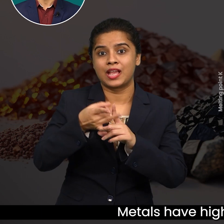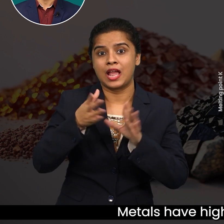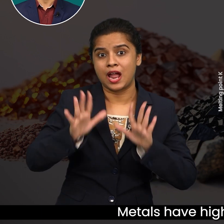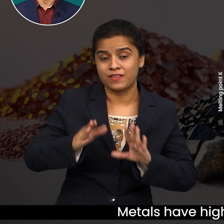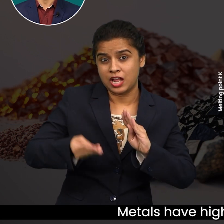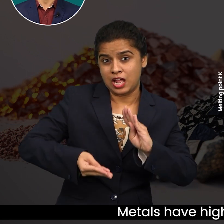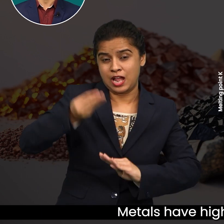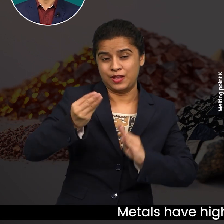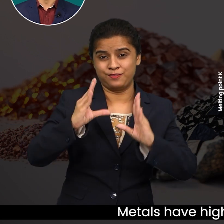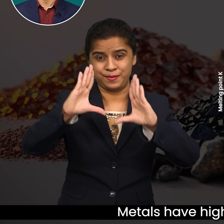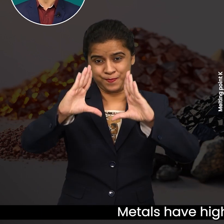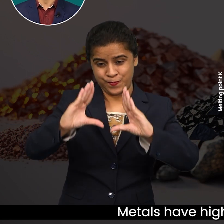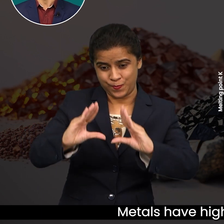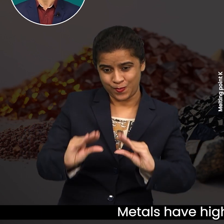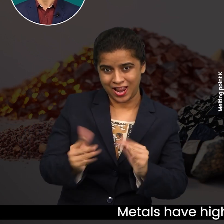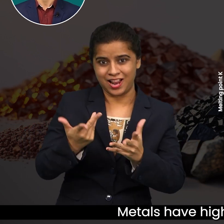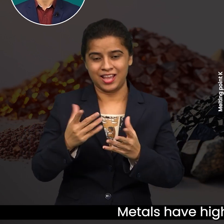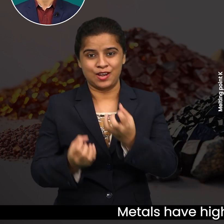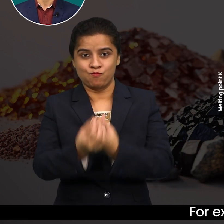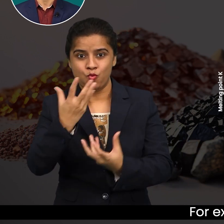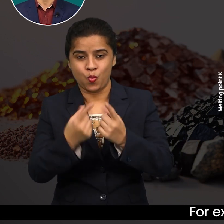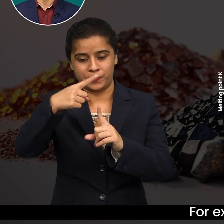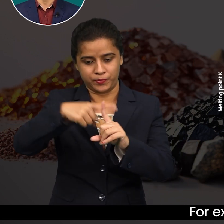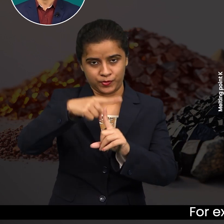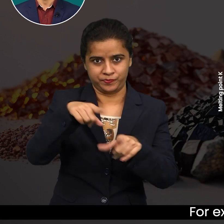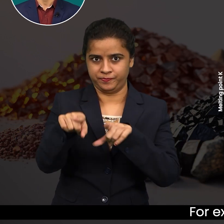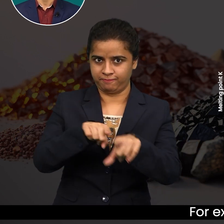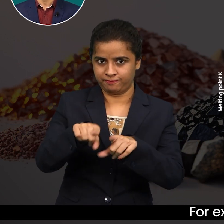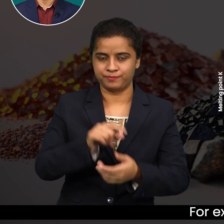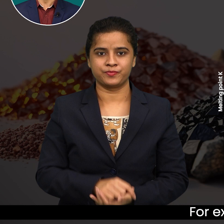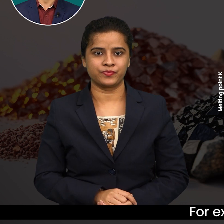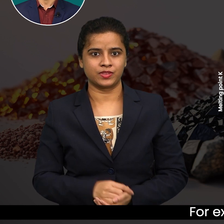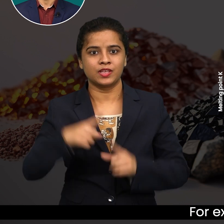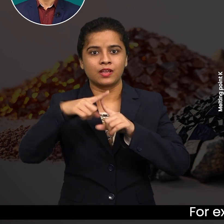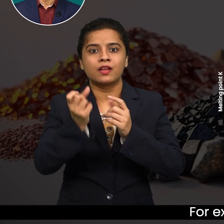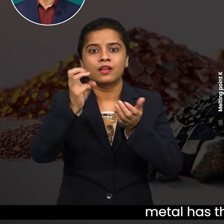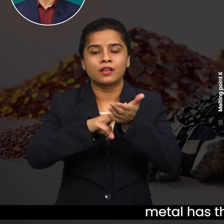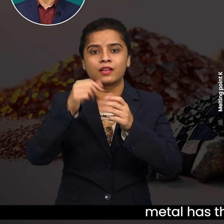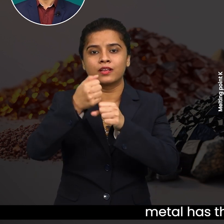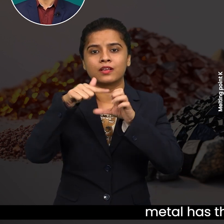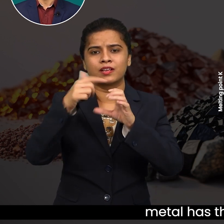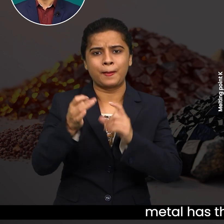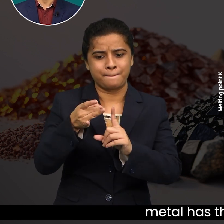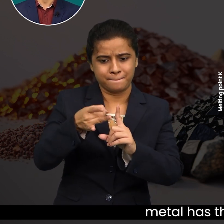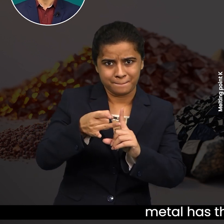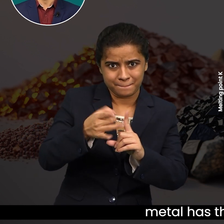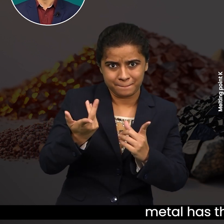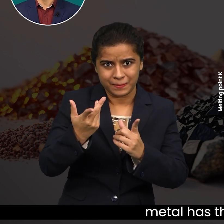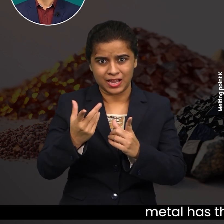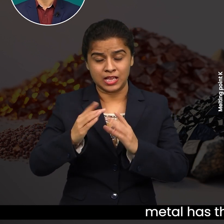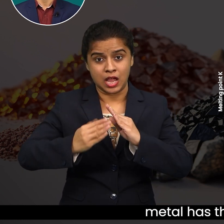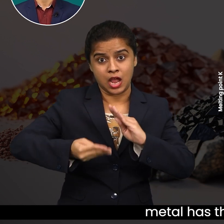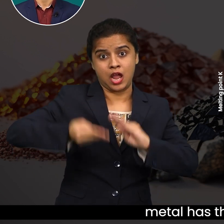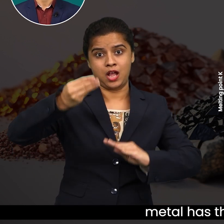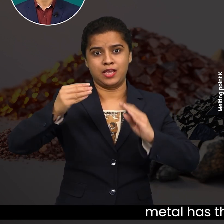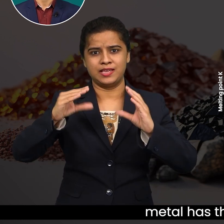Metals have high melting and boiling points. For example, tungsten metal has the highest melting